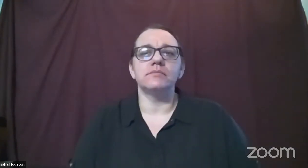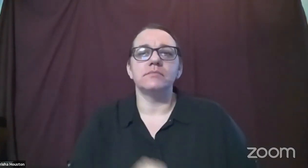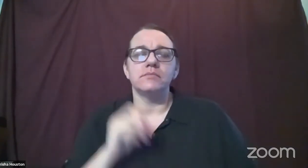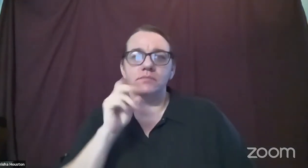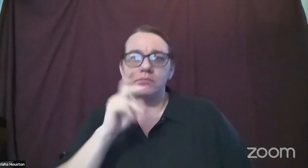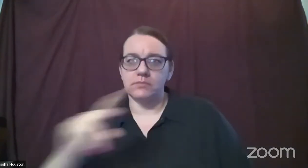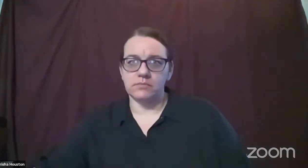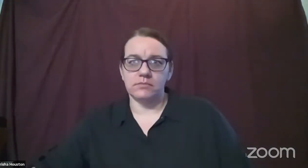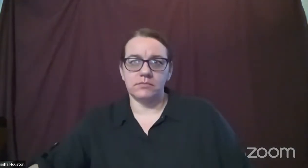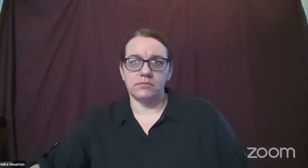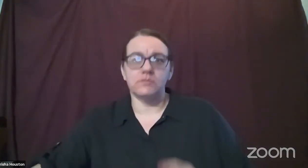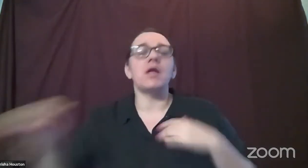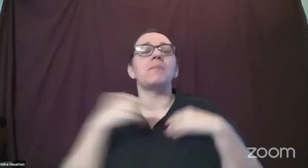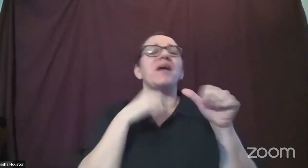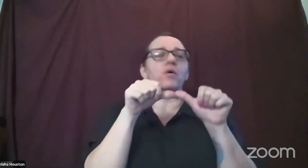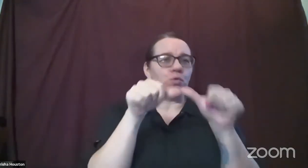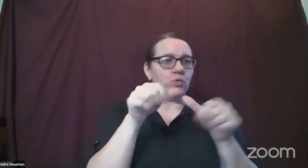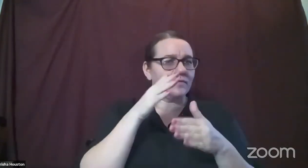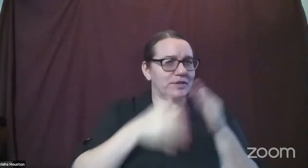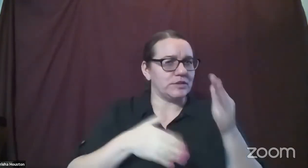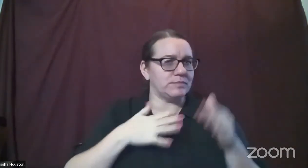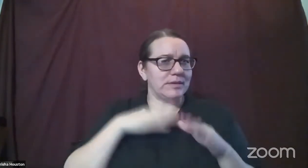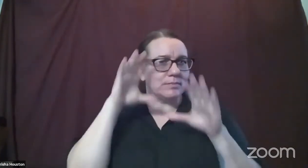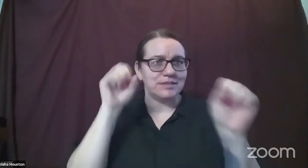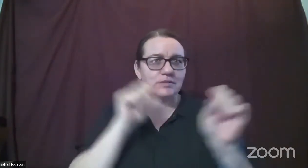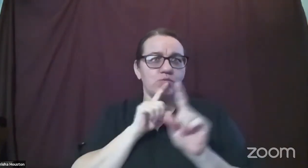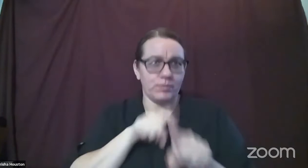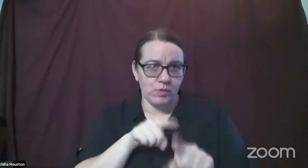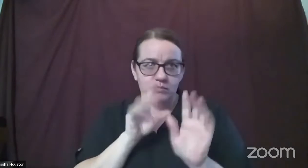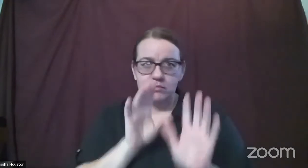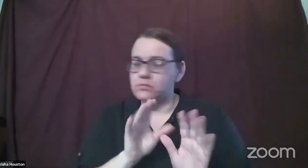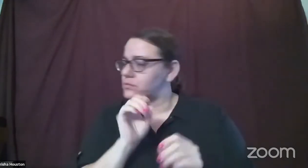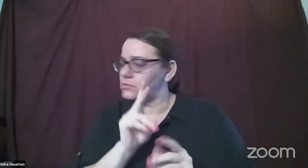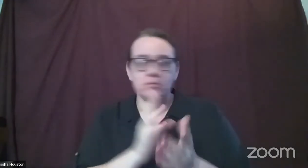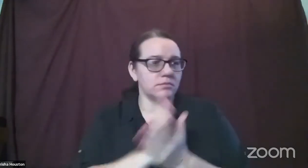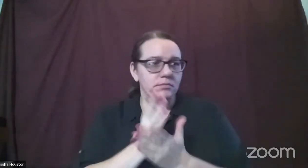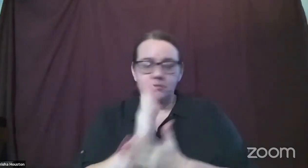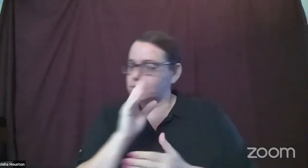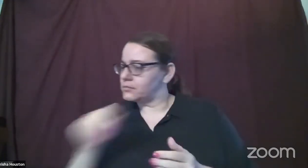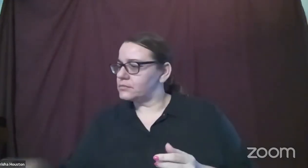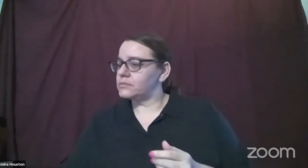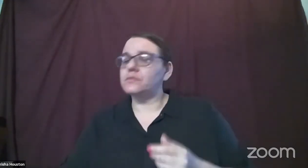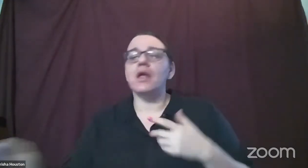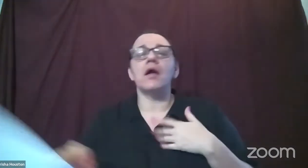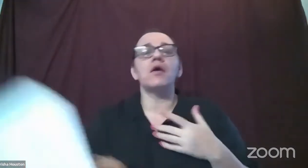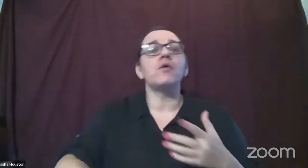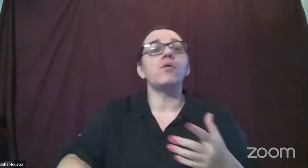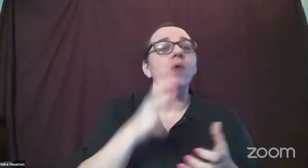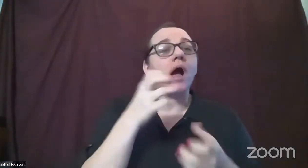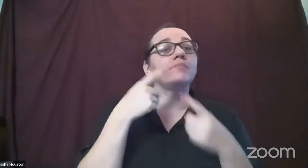So typically we don't use interpreters during the meeting. We don't need to see them, but let me continue with my president's